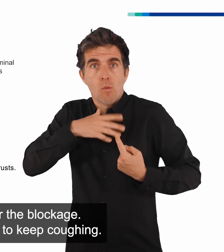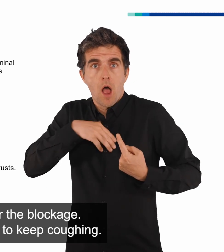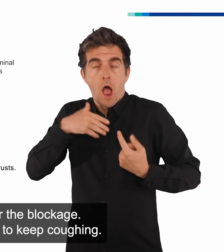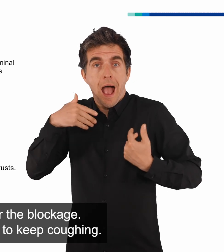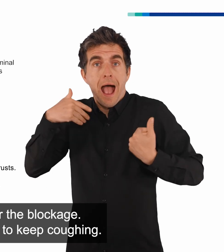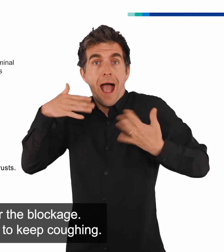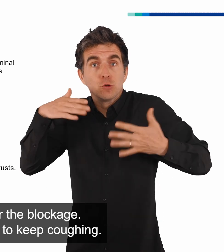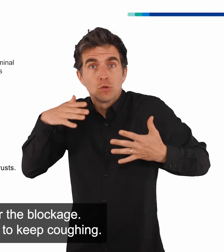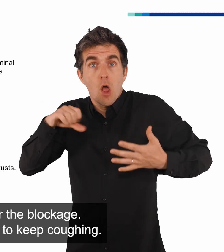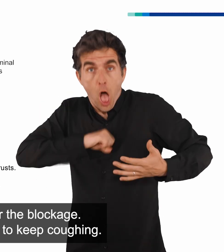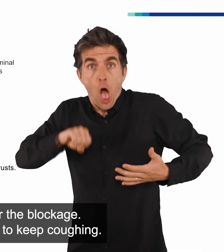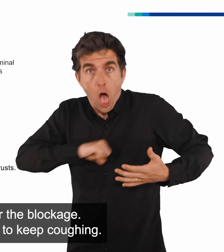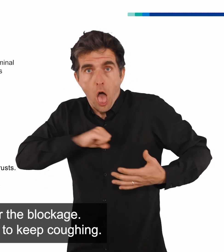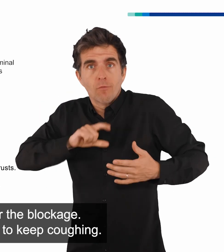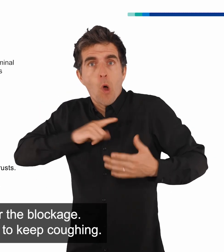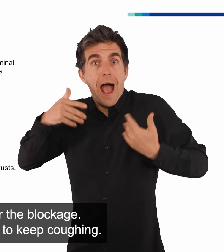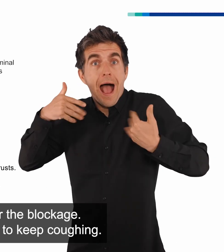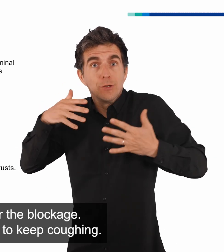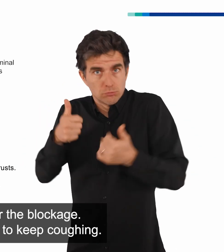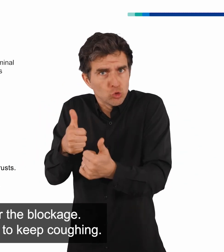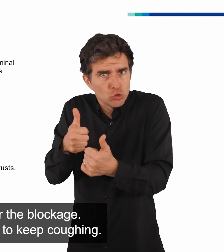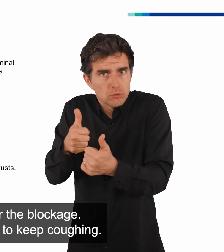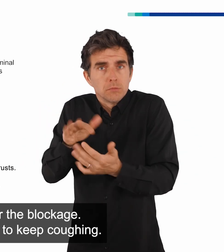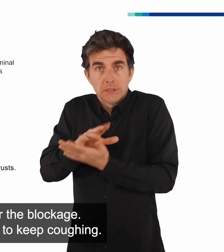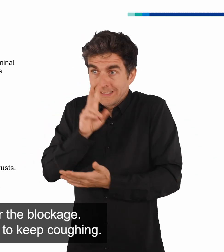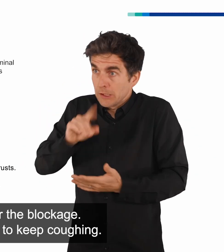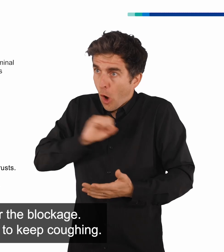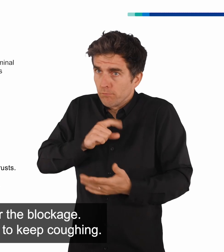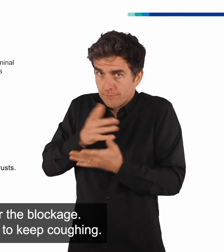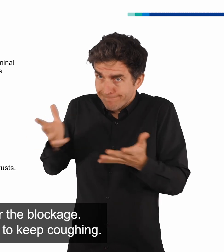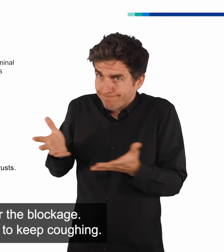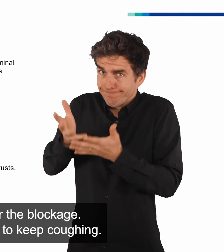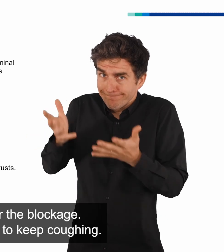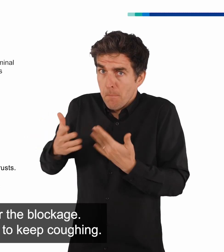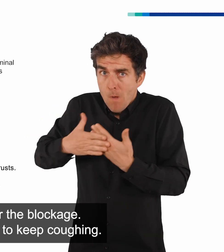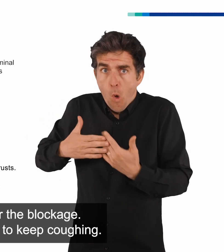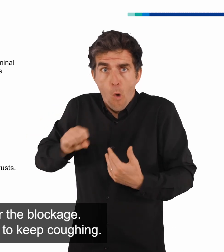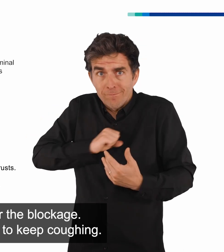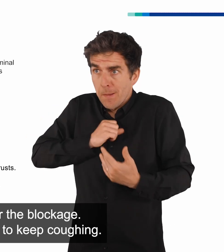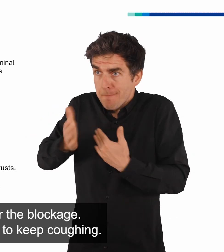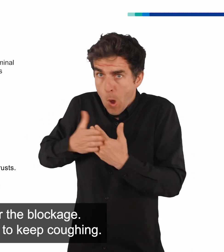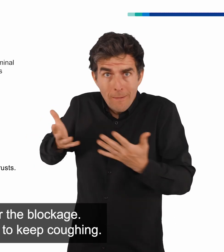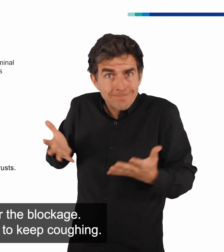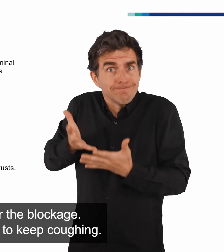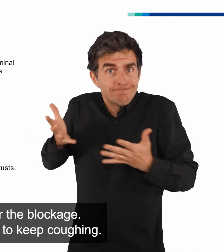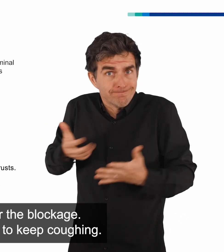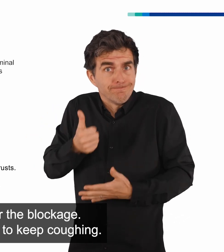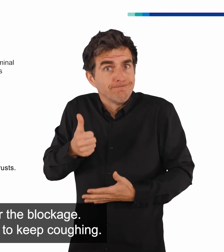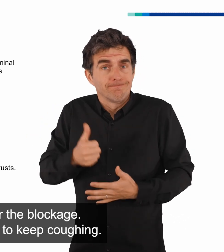Don't try to stick your fingers in their mouth. It can make things worse. If they can't cough, it's time to